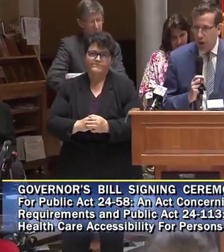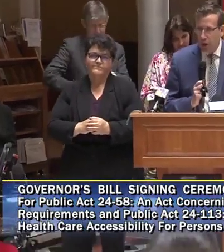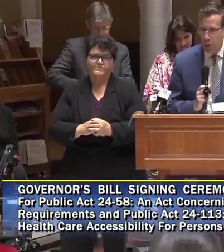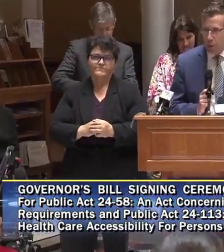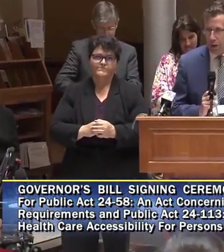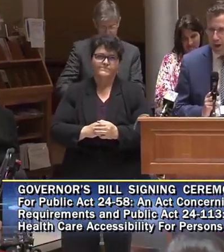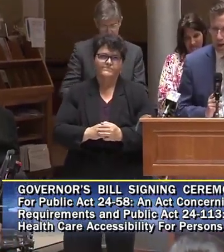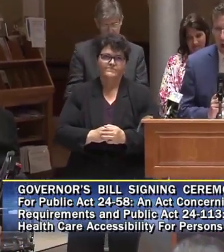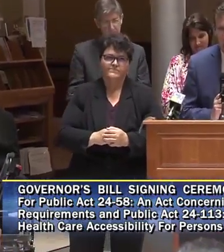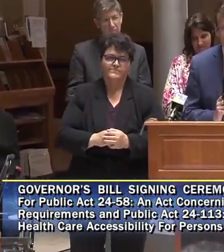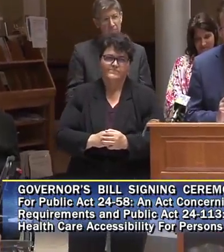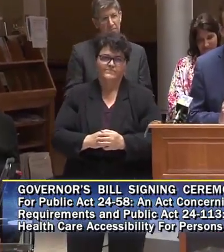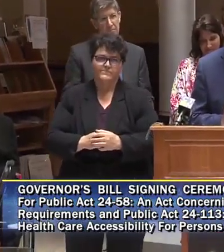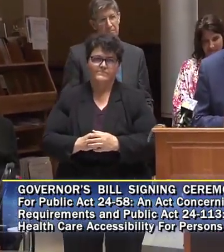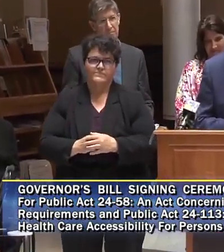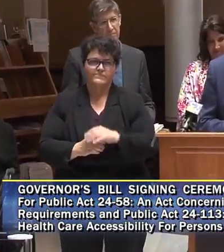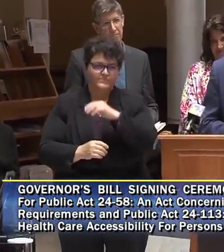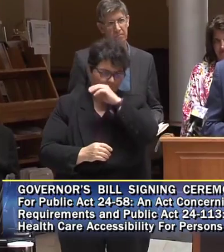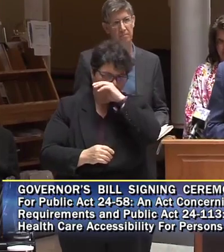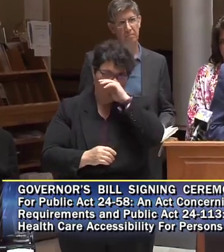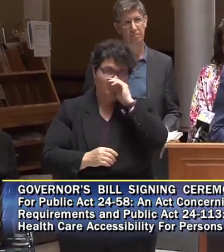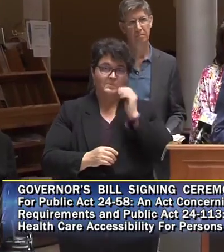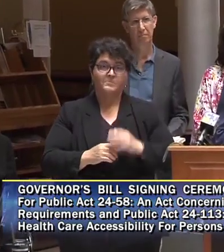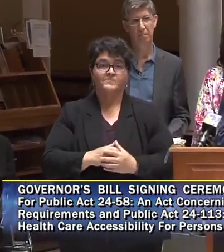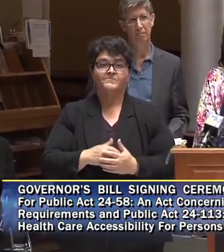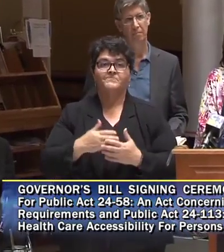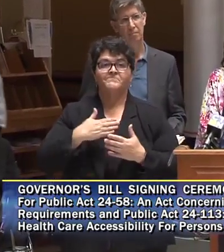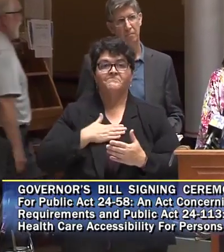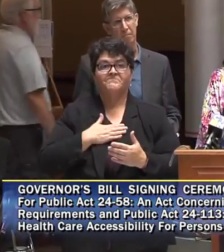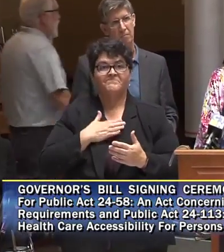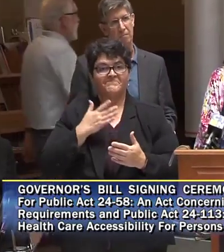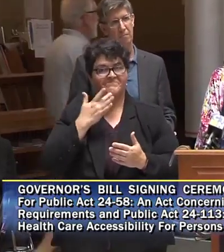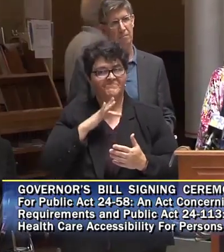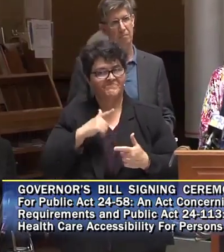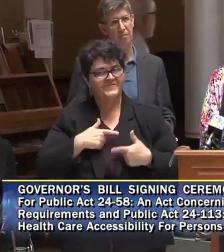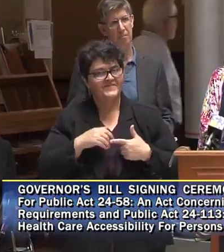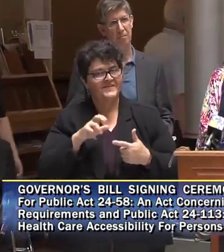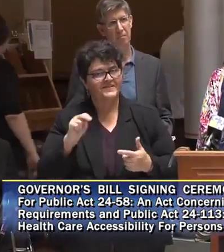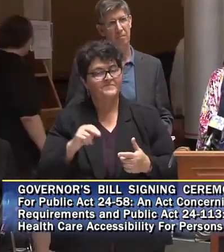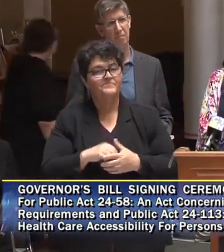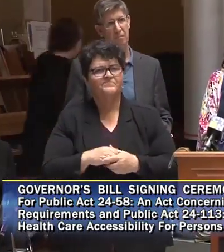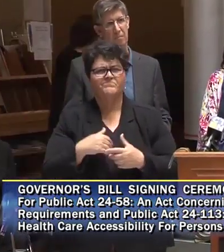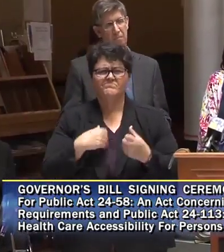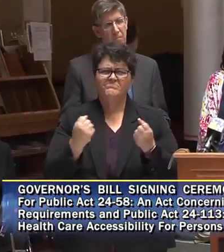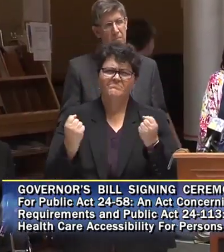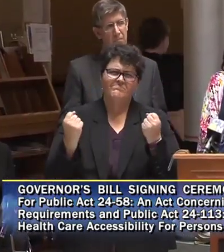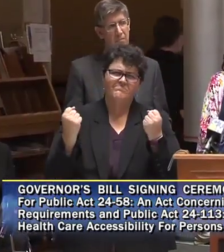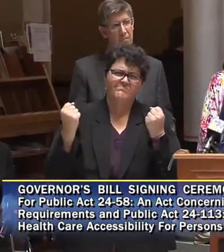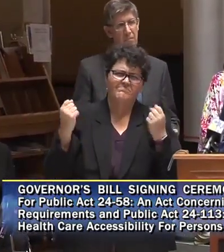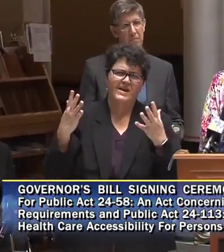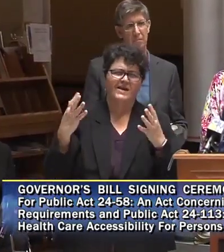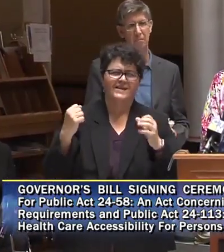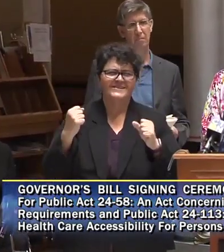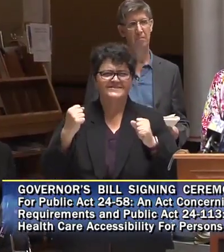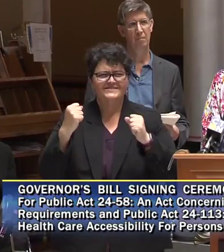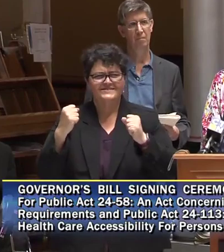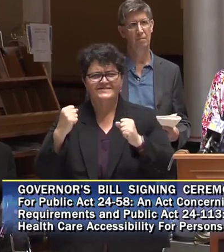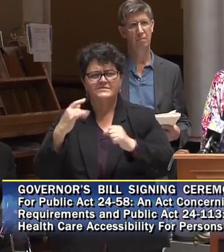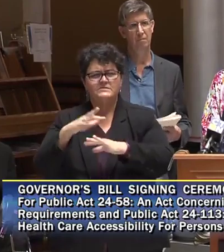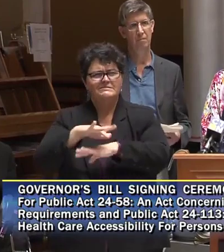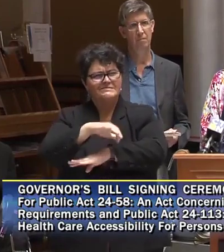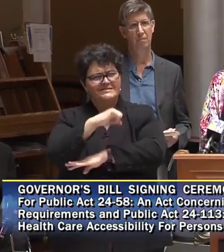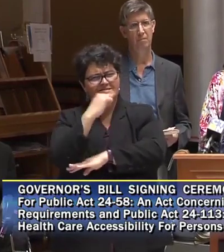So we're lucky to have in Connecticut lots of fierce disability rights advocates who have